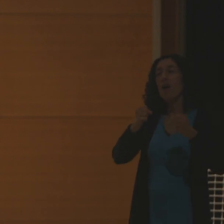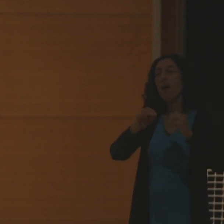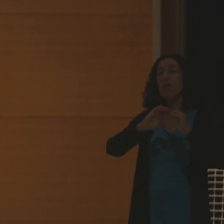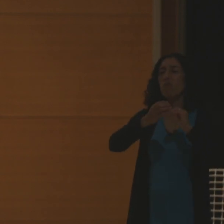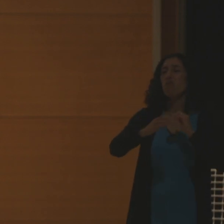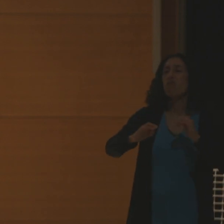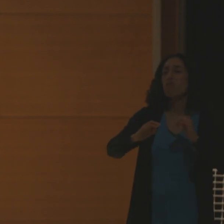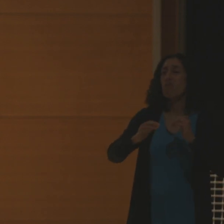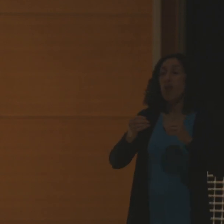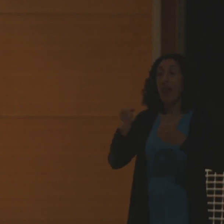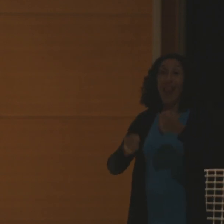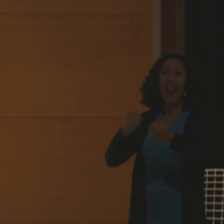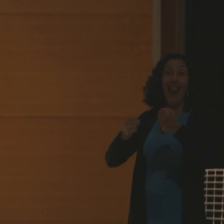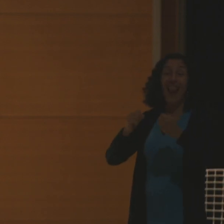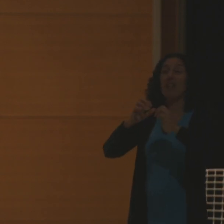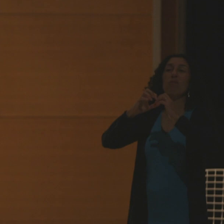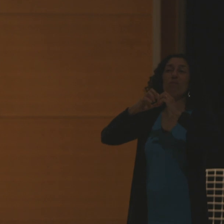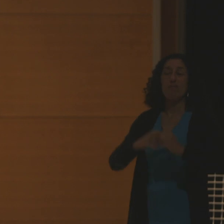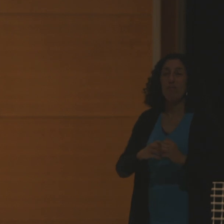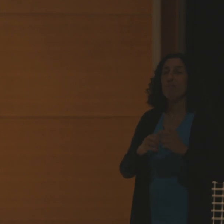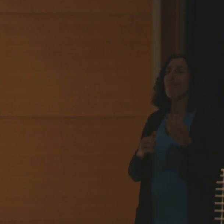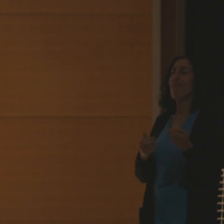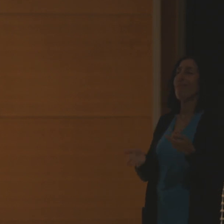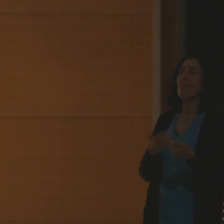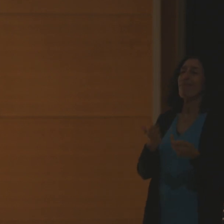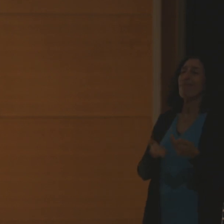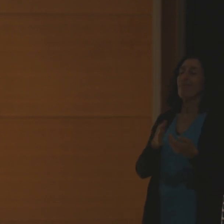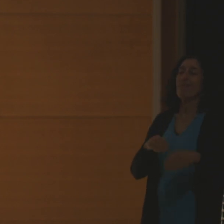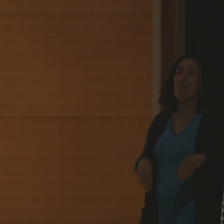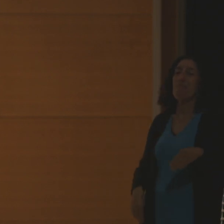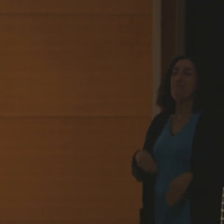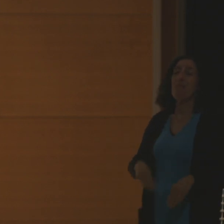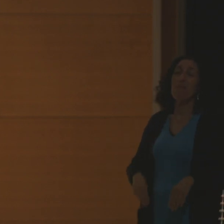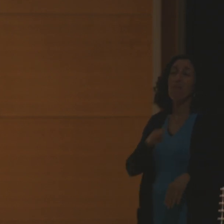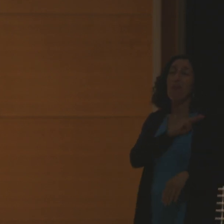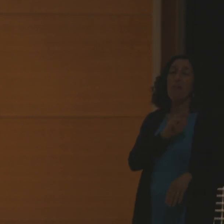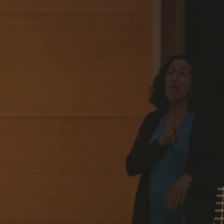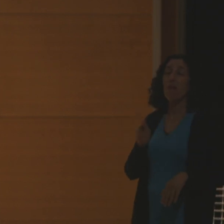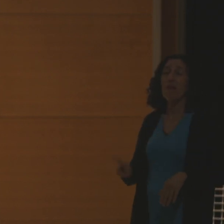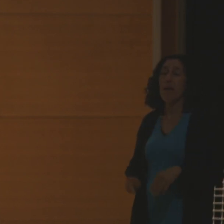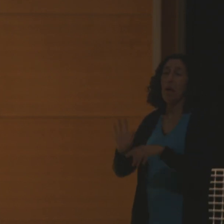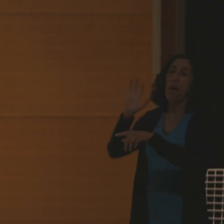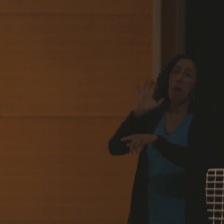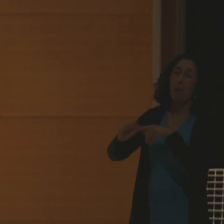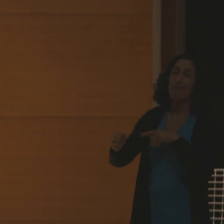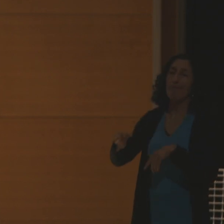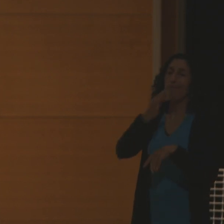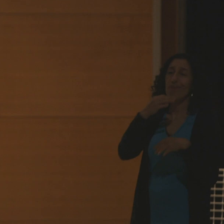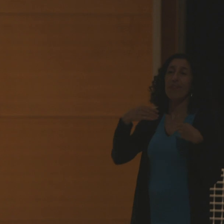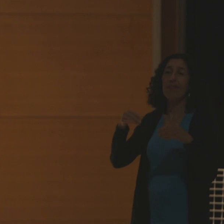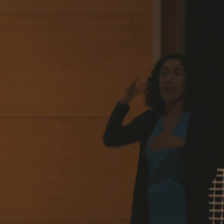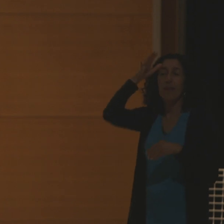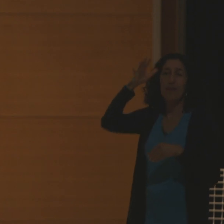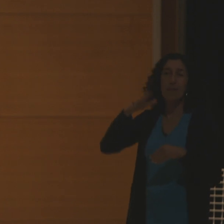unsuspecting customer drives off the lot, our man ML to the goddamn K was a salesman to the highest degree. Not only did he sell